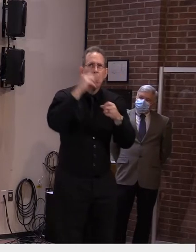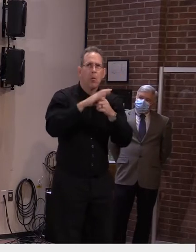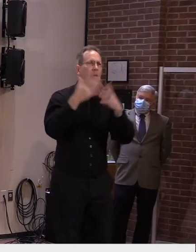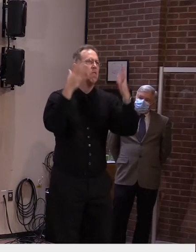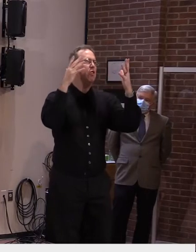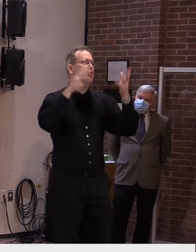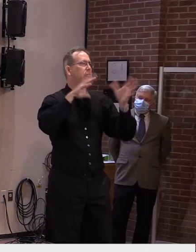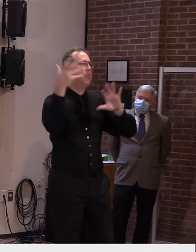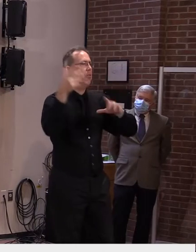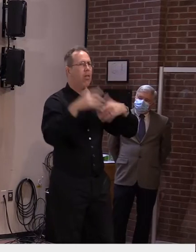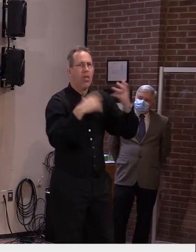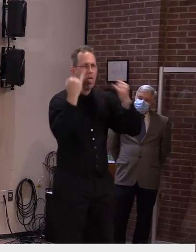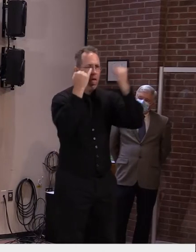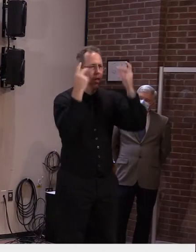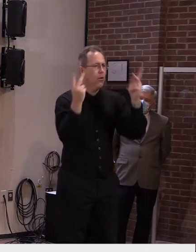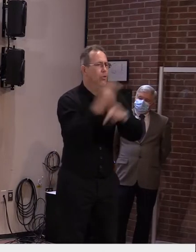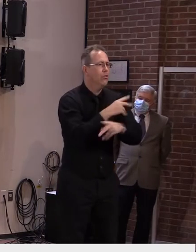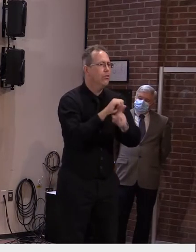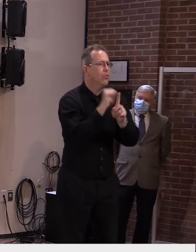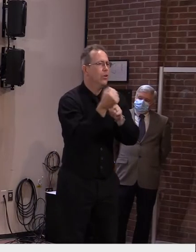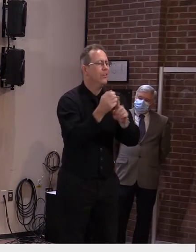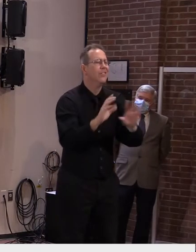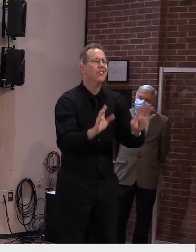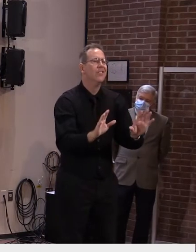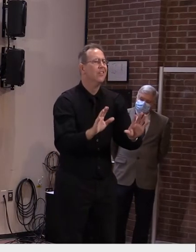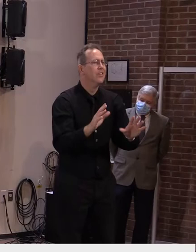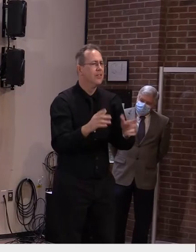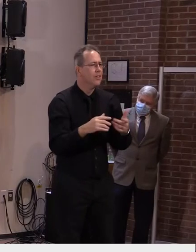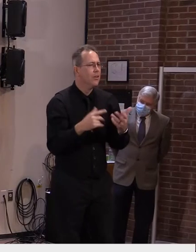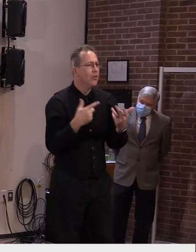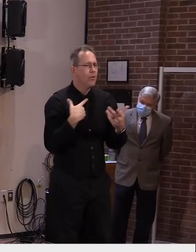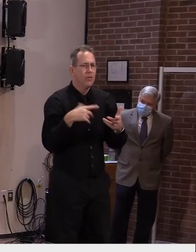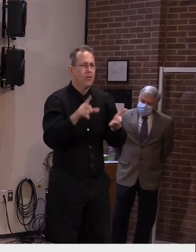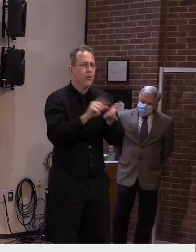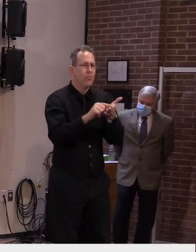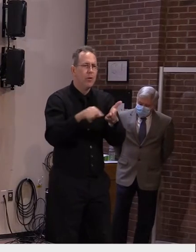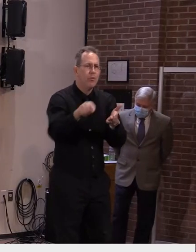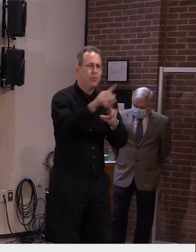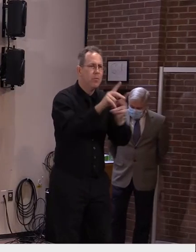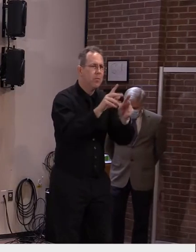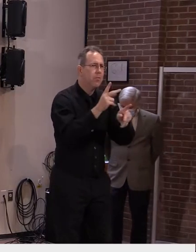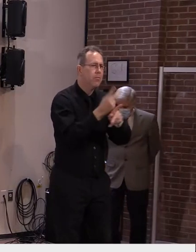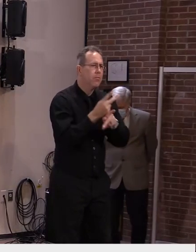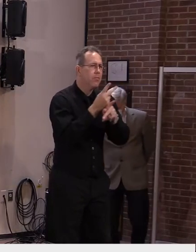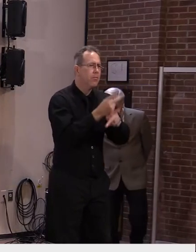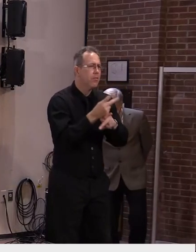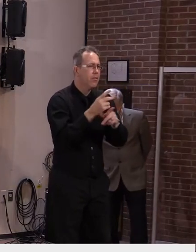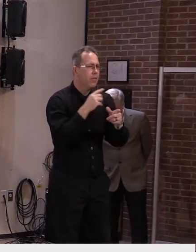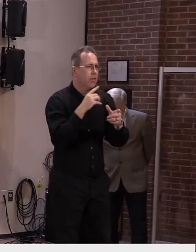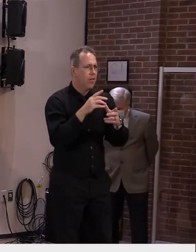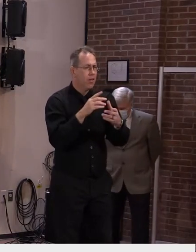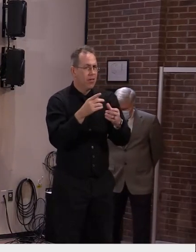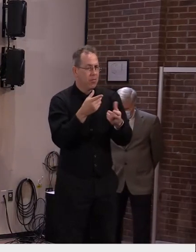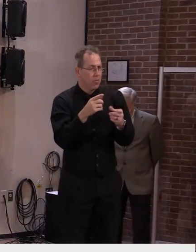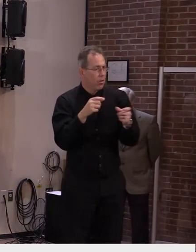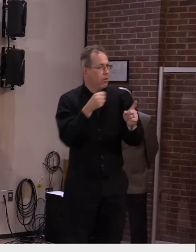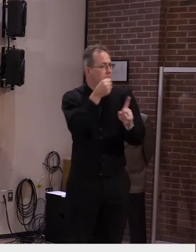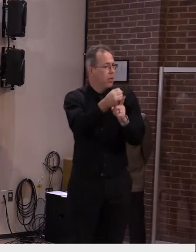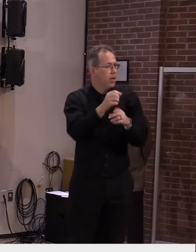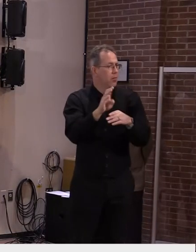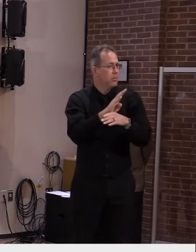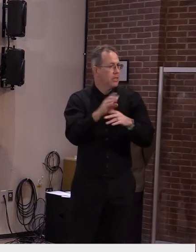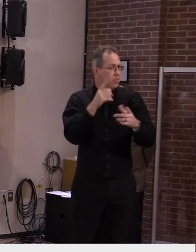and does harm. And I think they did some harm to the economy in doing so. But that's why we want to continue to